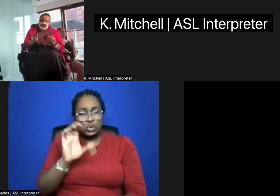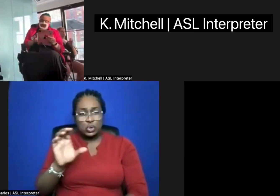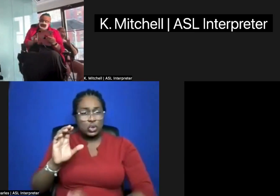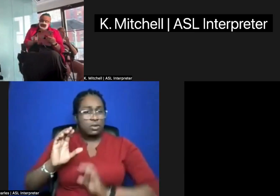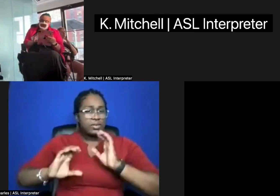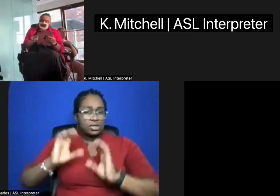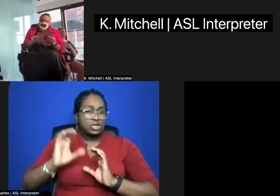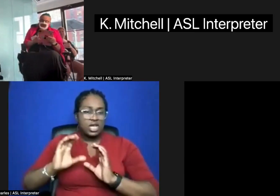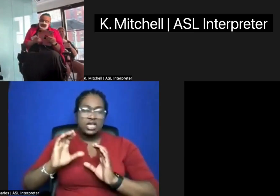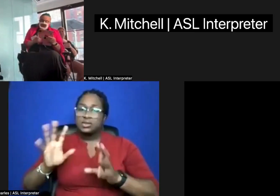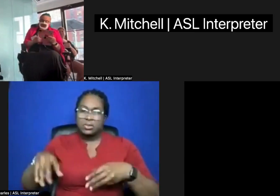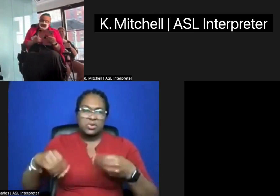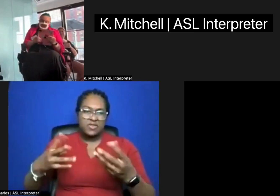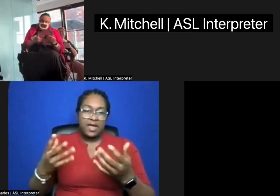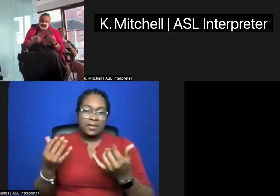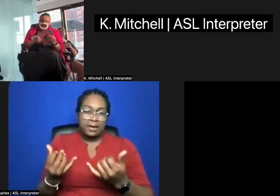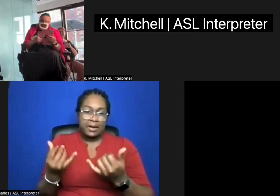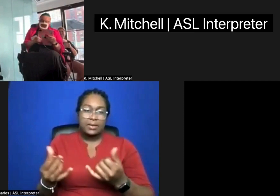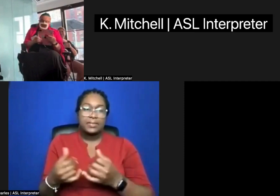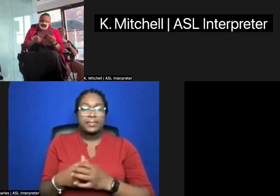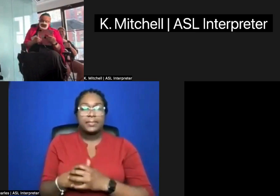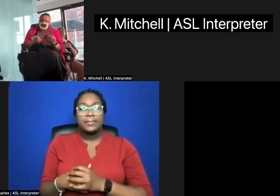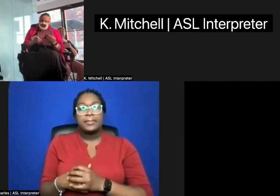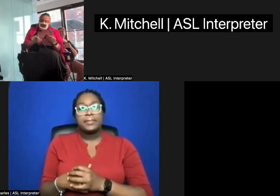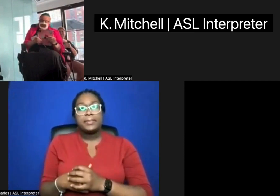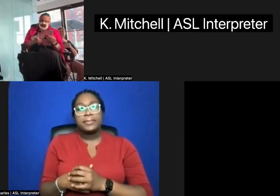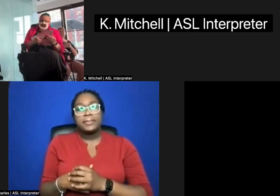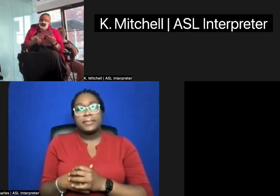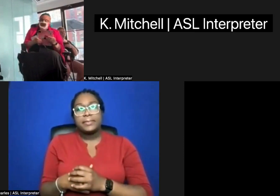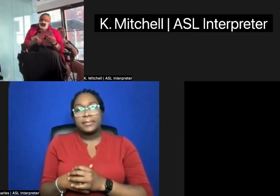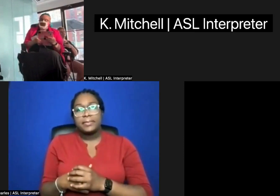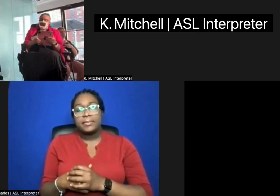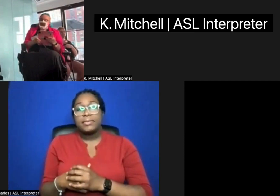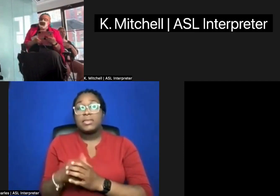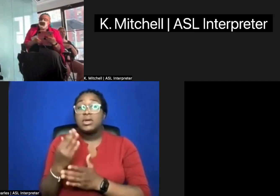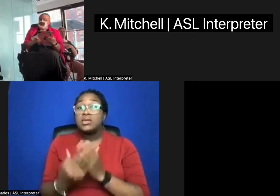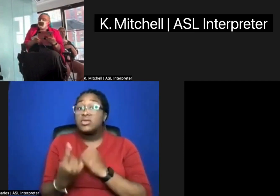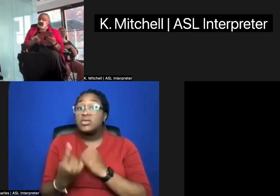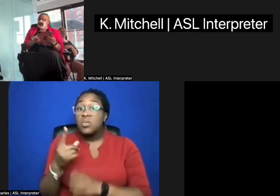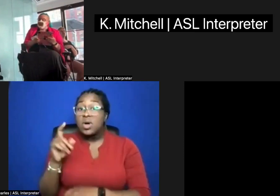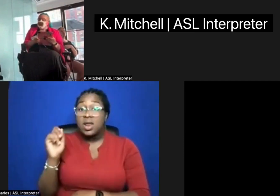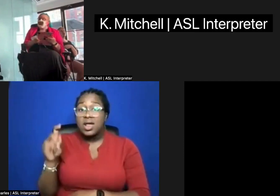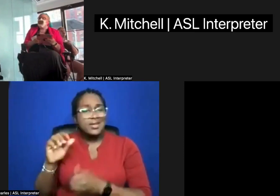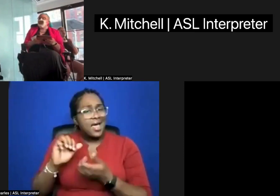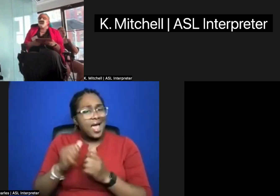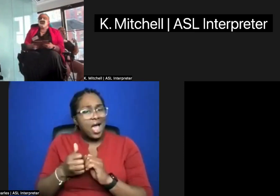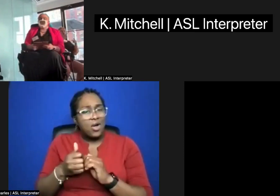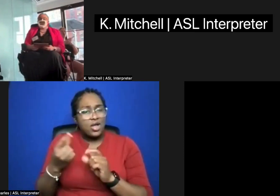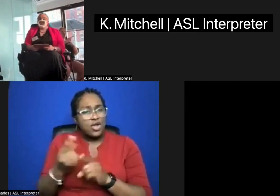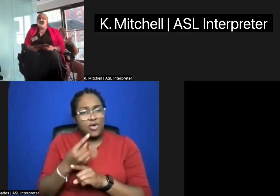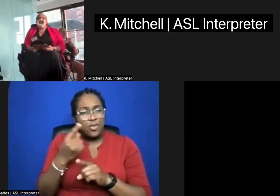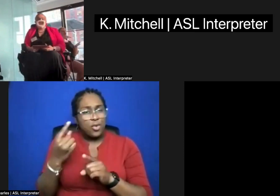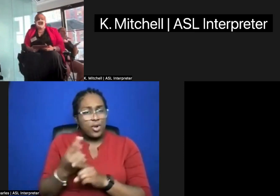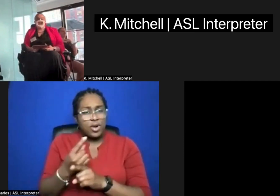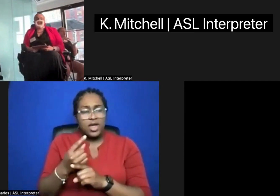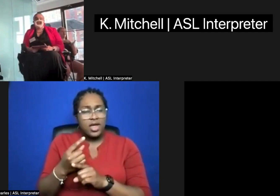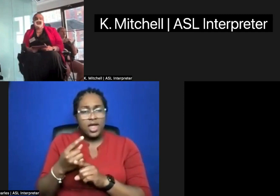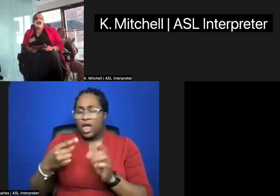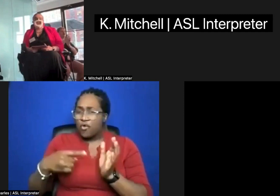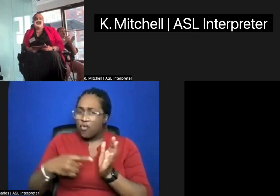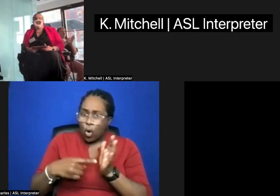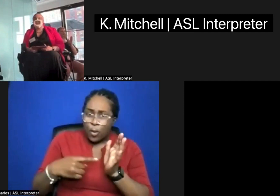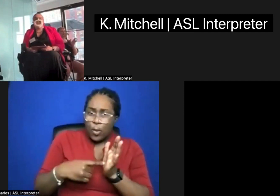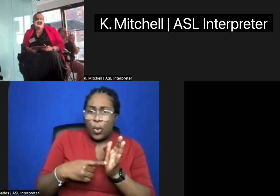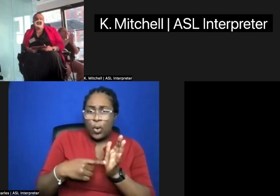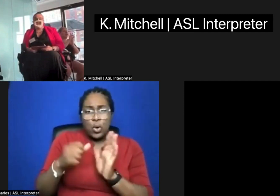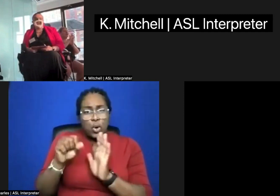those. So someone asked, how can appropriate affordable attorneys be located? We've talked a lot